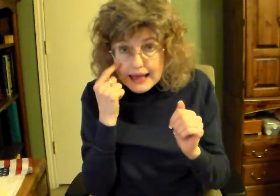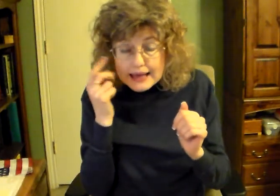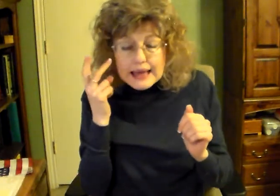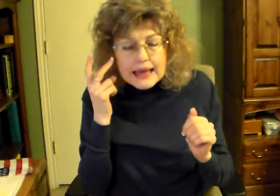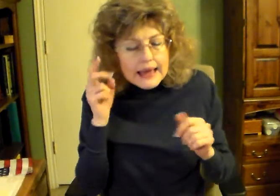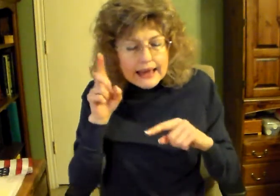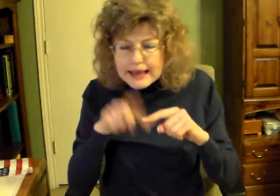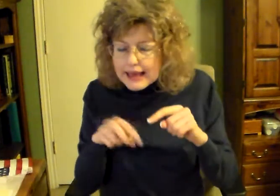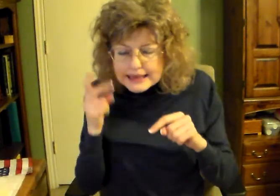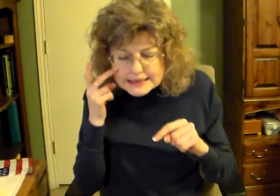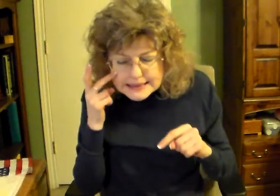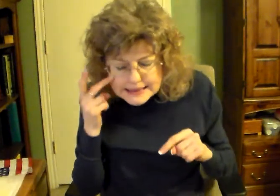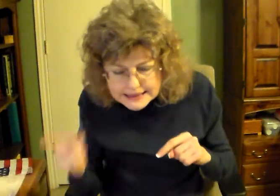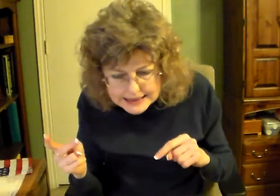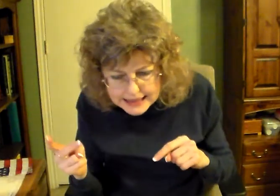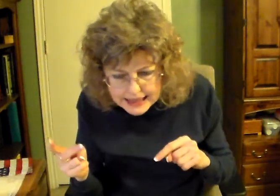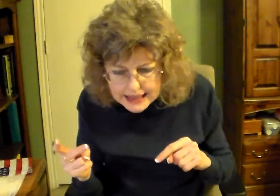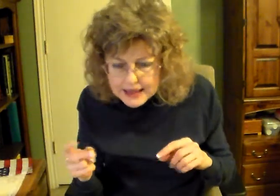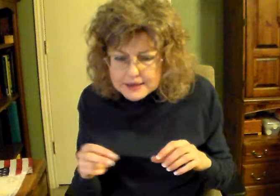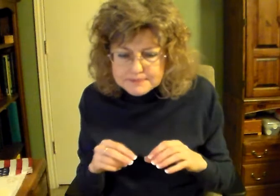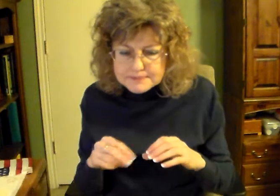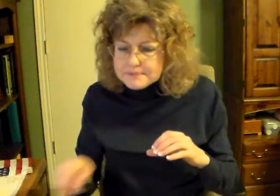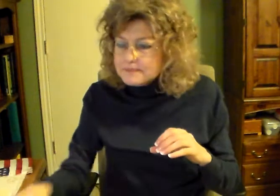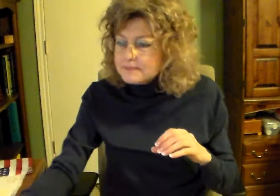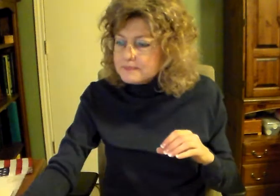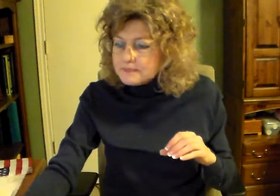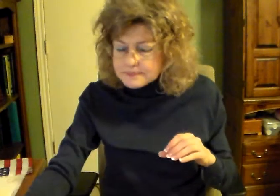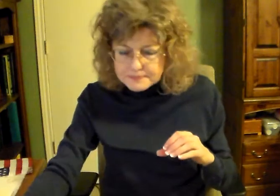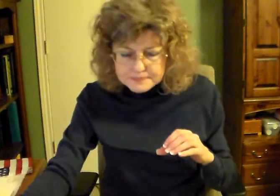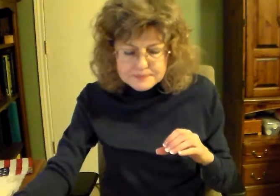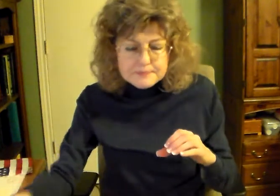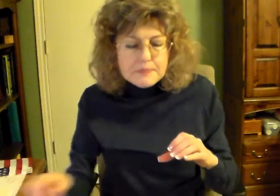cell unique. And third, that anything smaller than a cell is non-living.